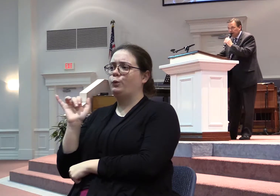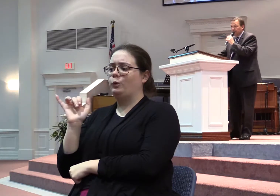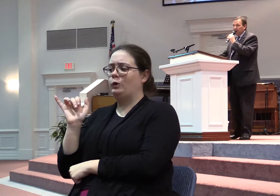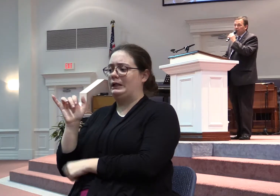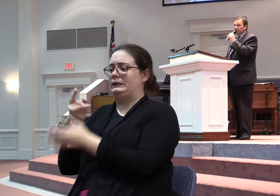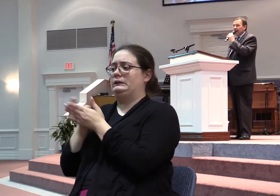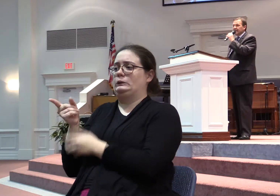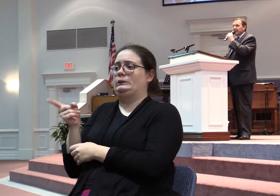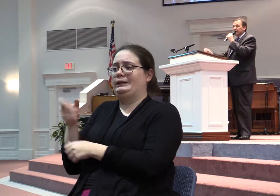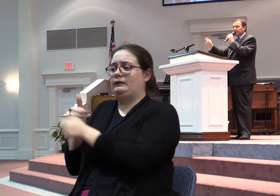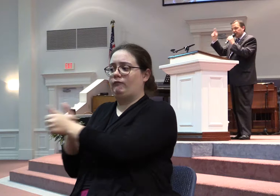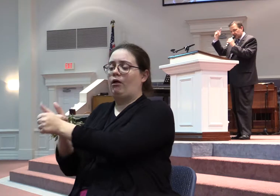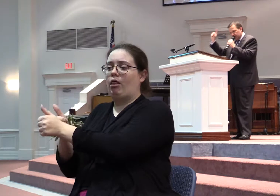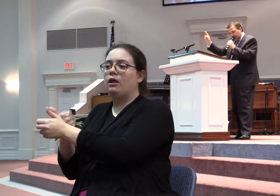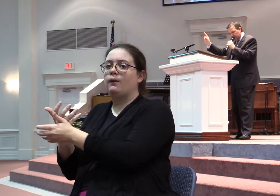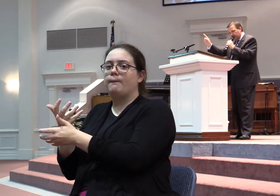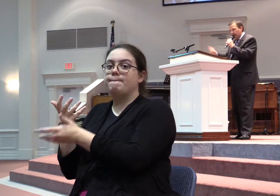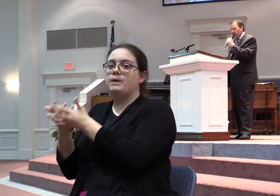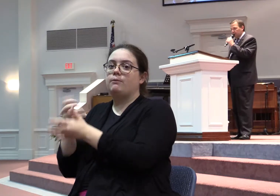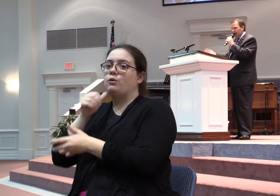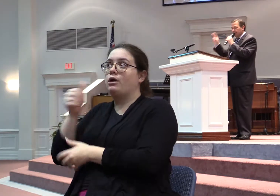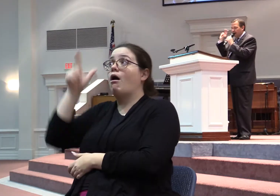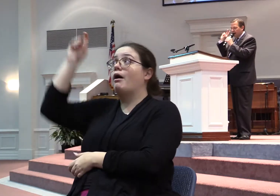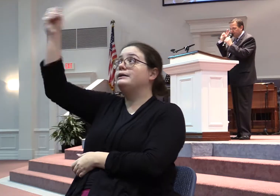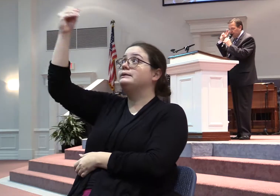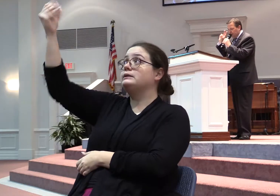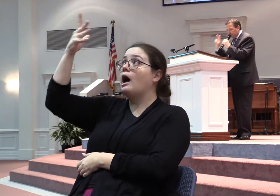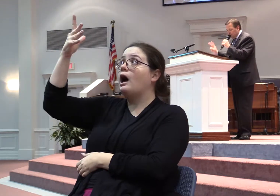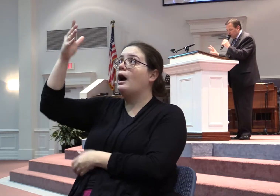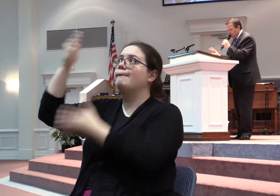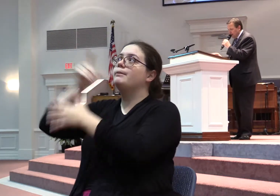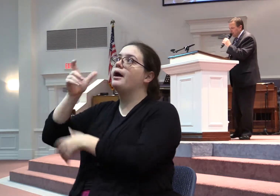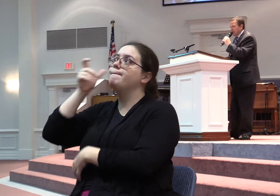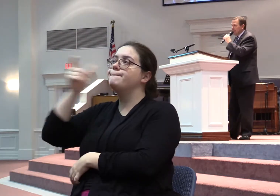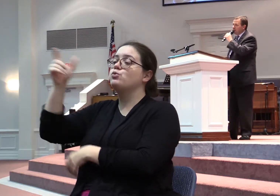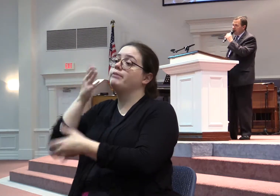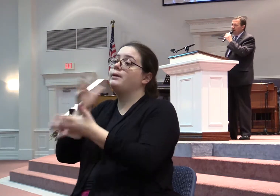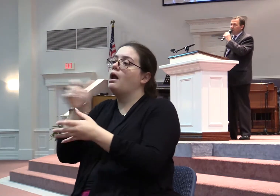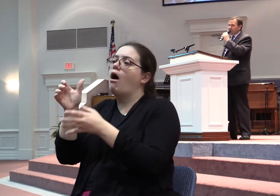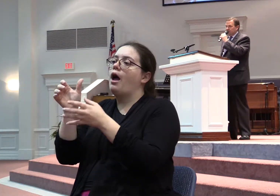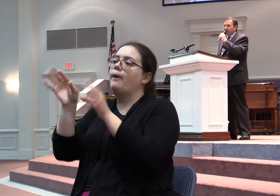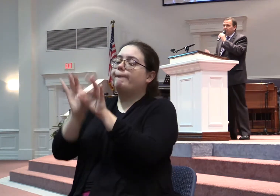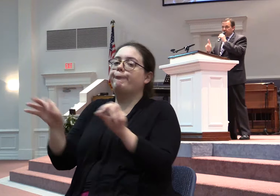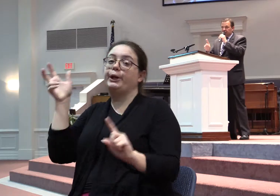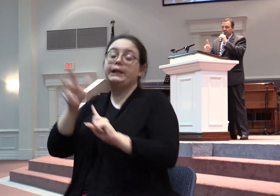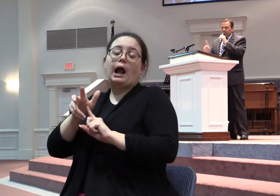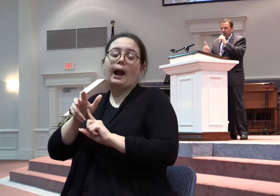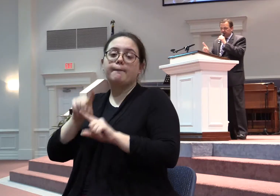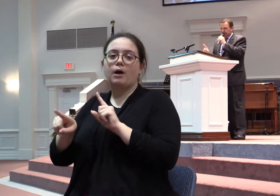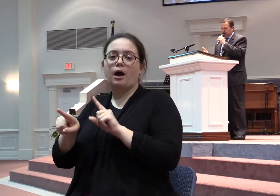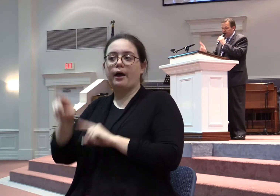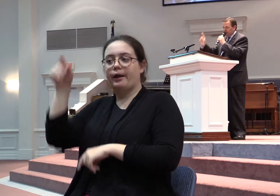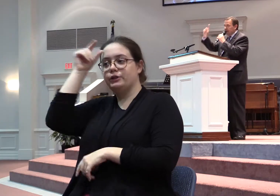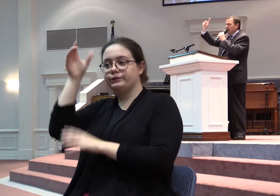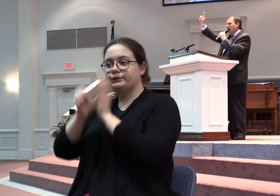truth that we might not be the sun and we might not be the moon, but yet the Bible is clear in Genesis 1